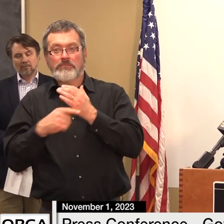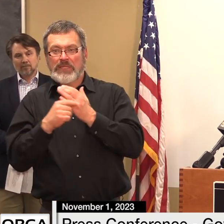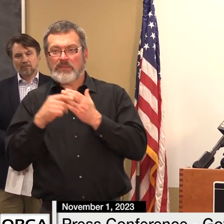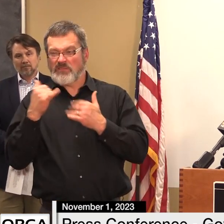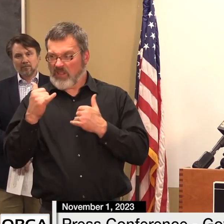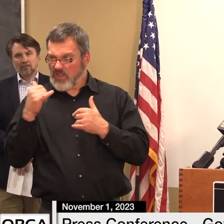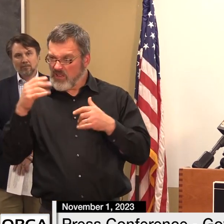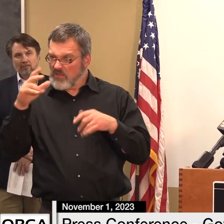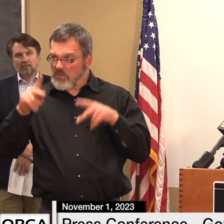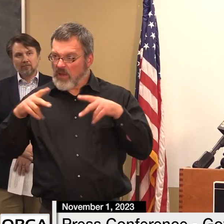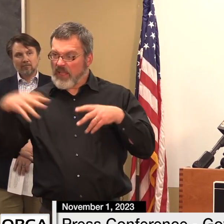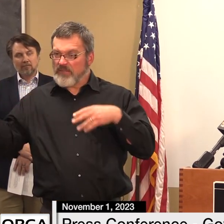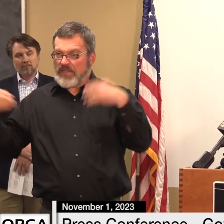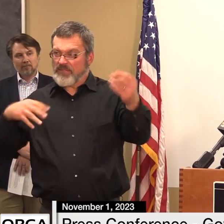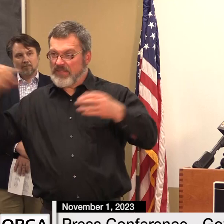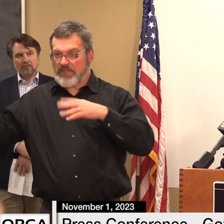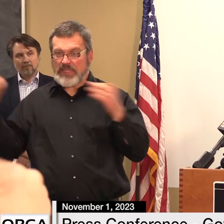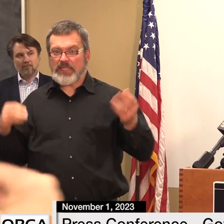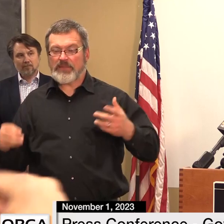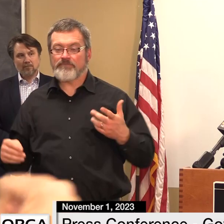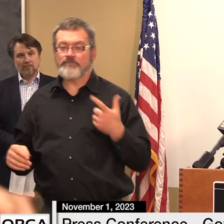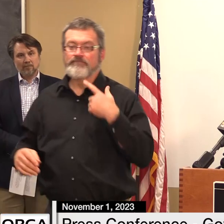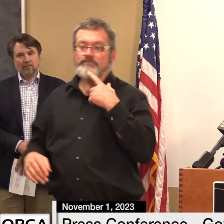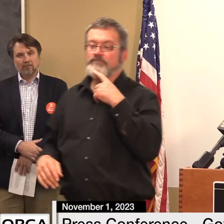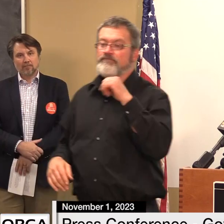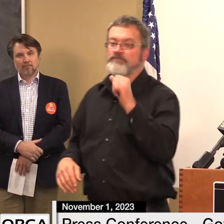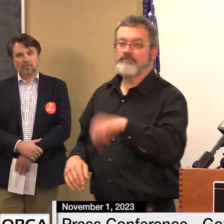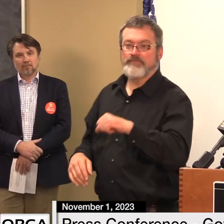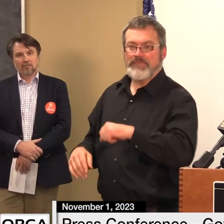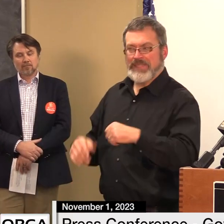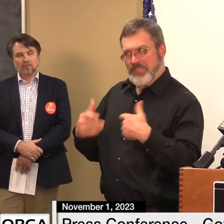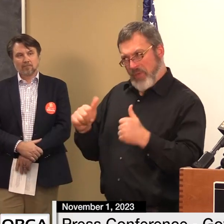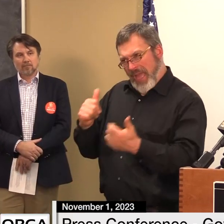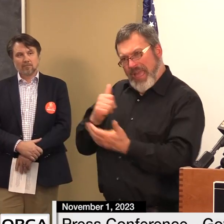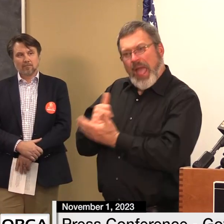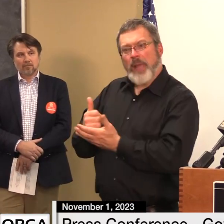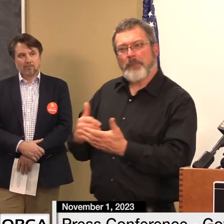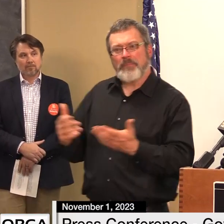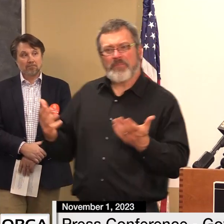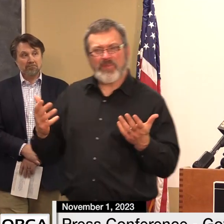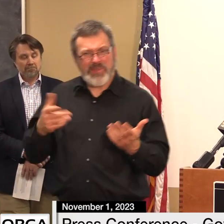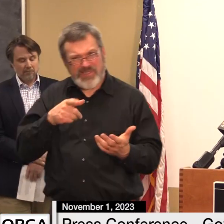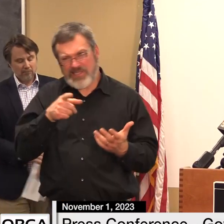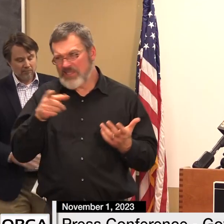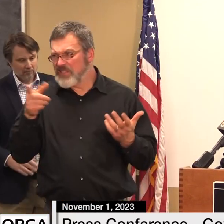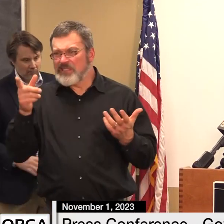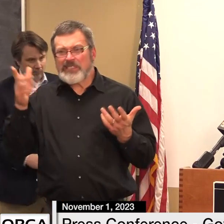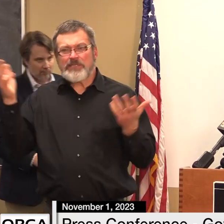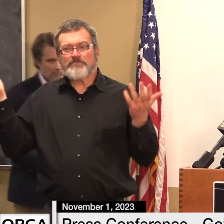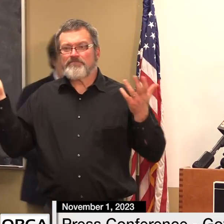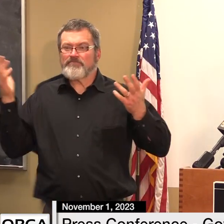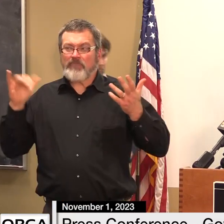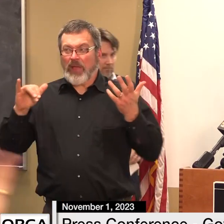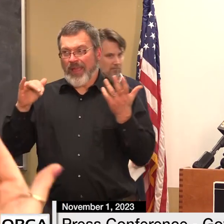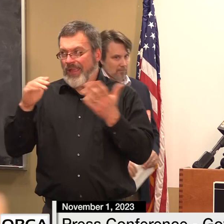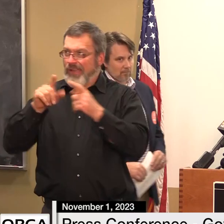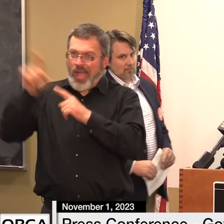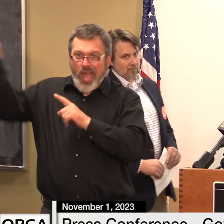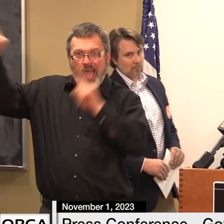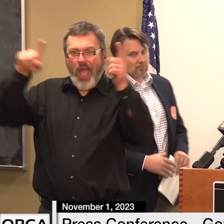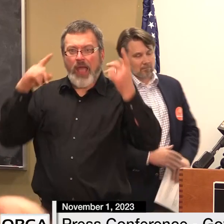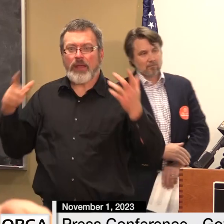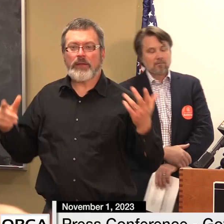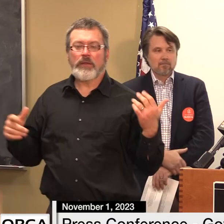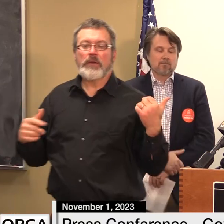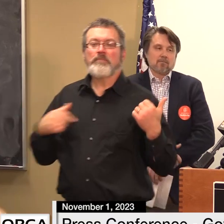are, and we're trying to treat as many as we can. How far away are they going? That might be a question for our commissioner,